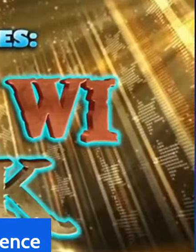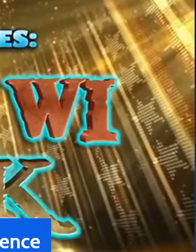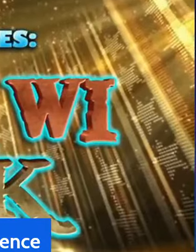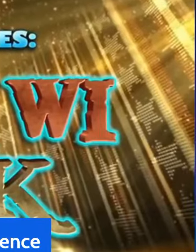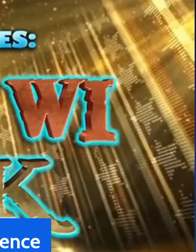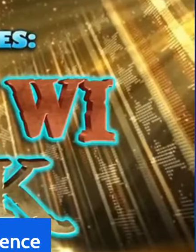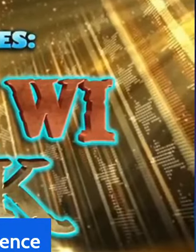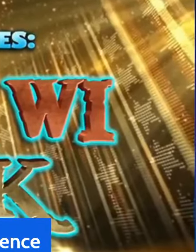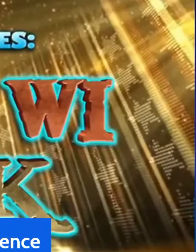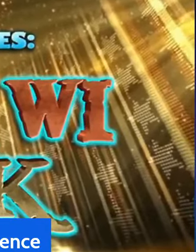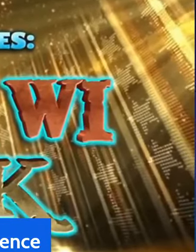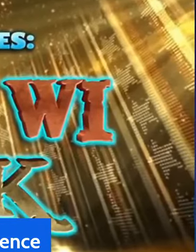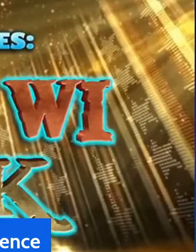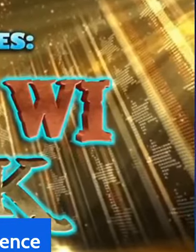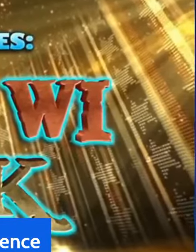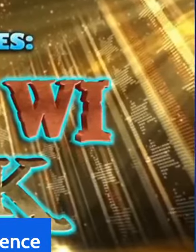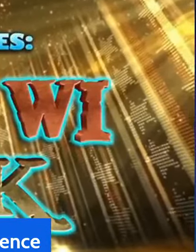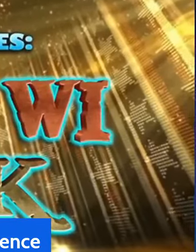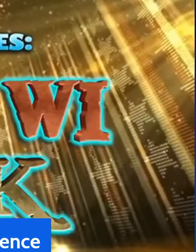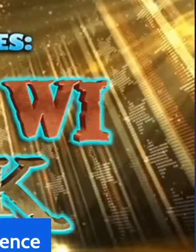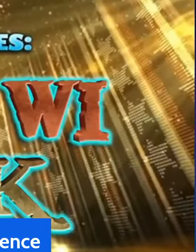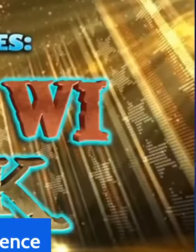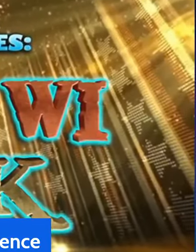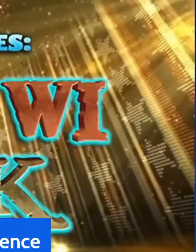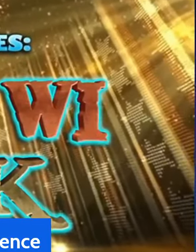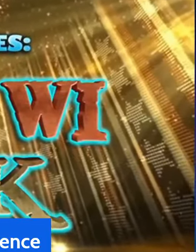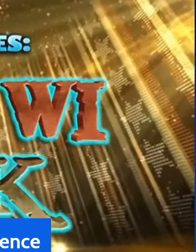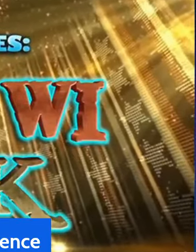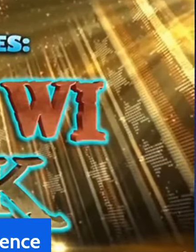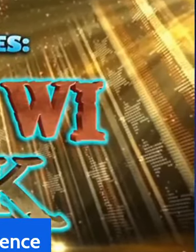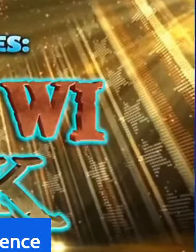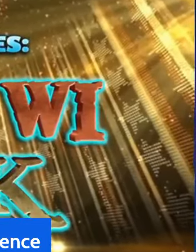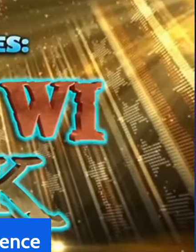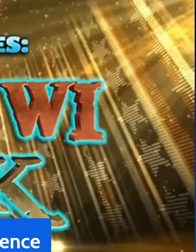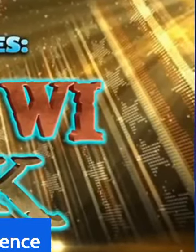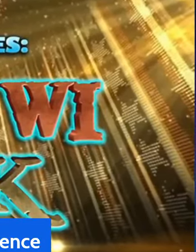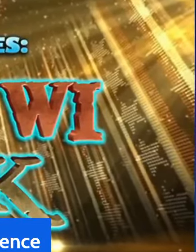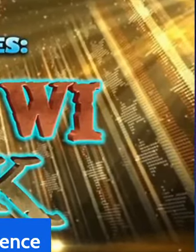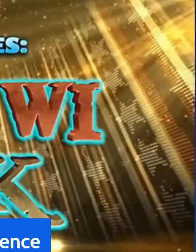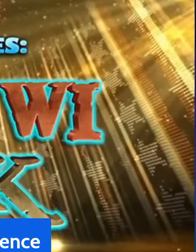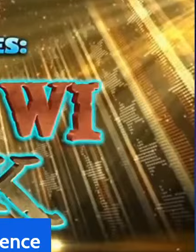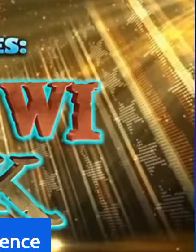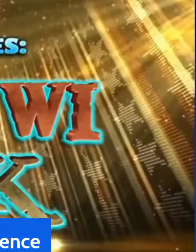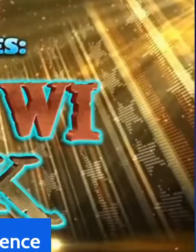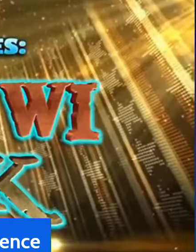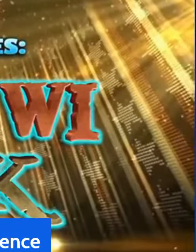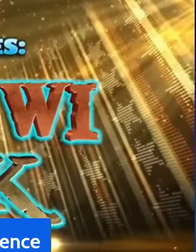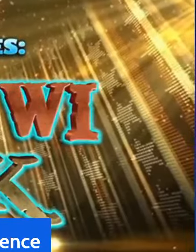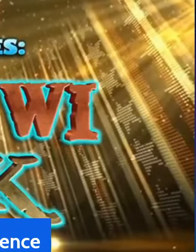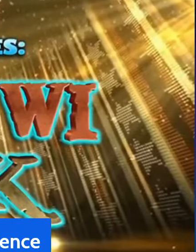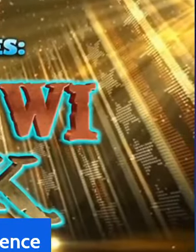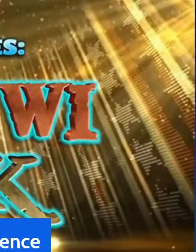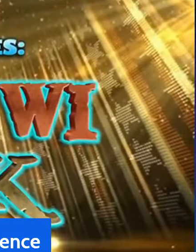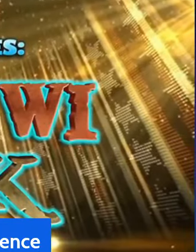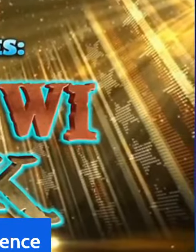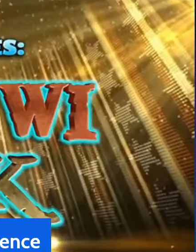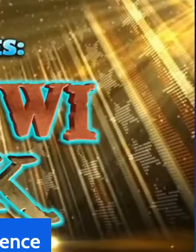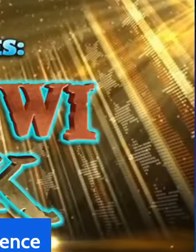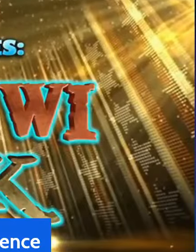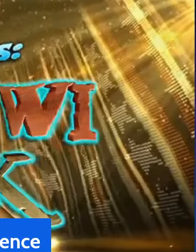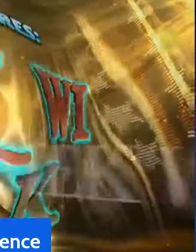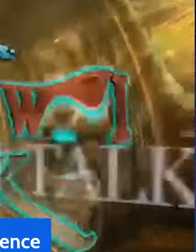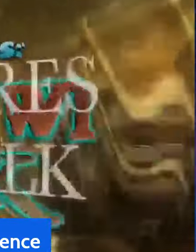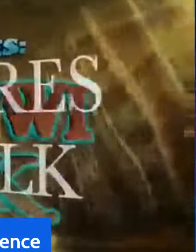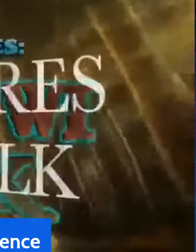World leaders master the art of self-defense just by talk. So